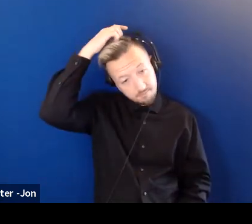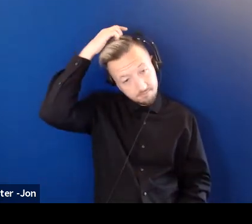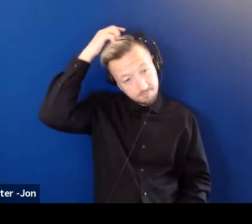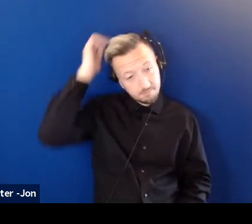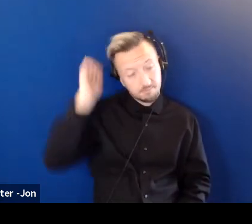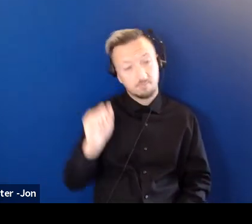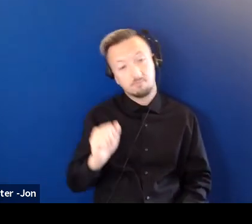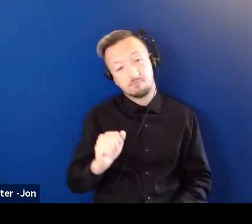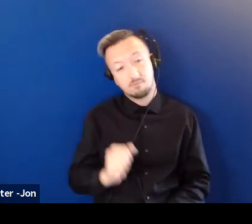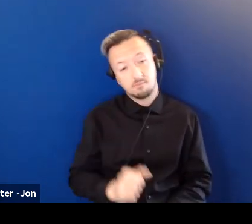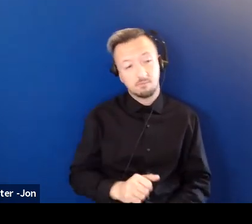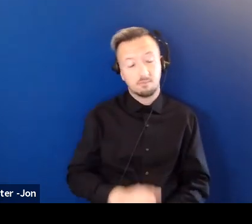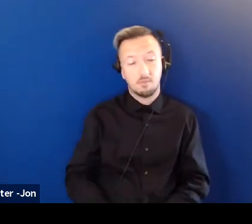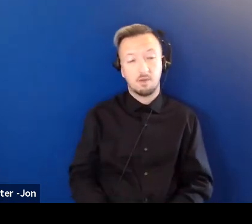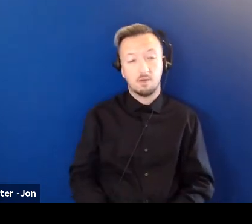All right.